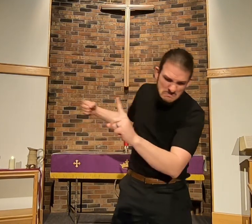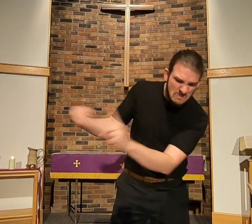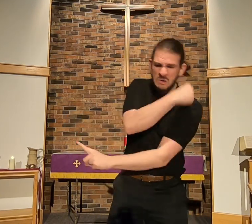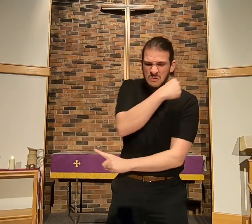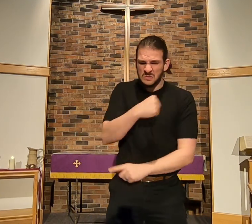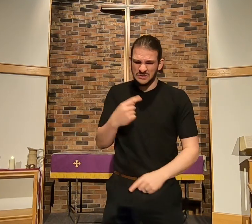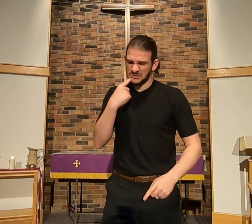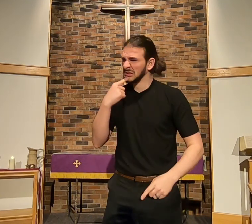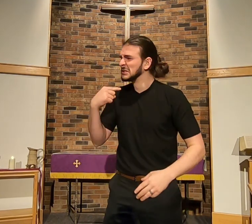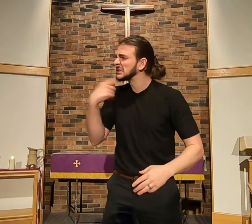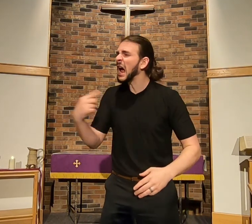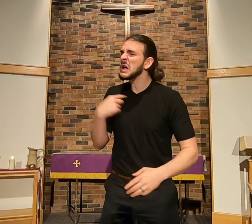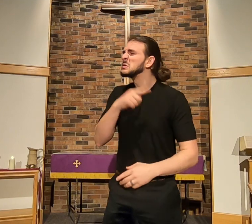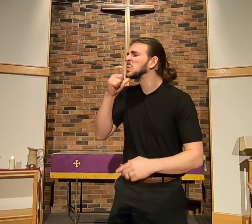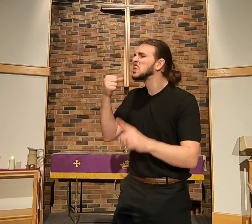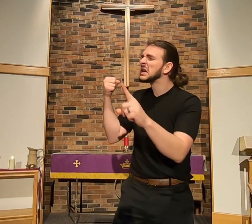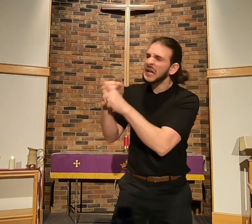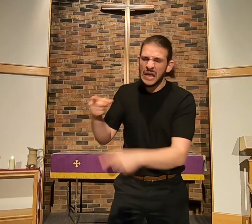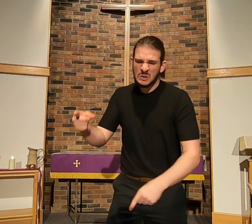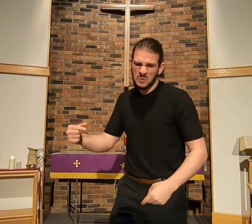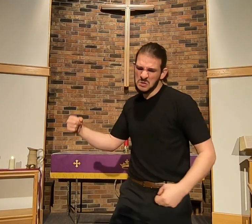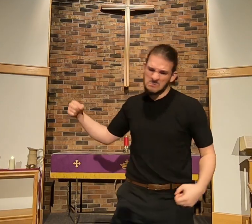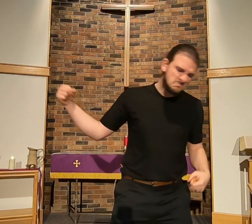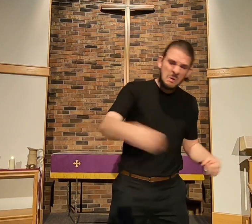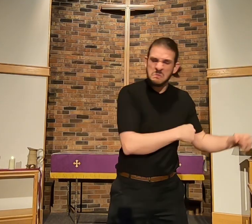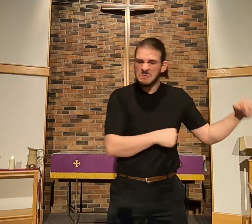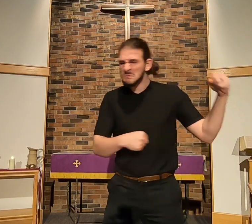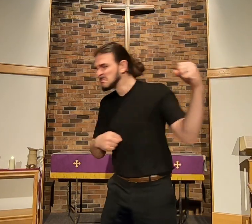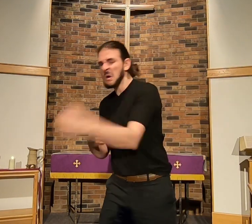fists and said, "Tell us who hit you."